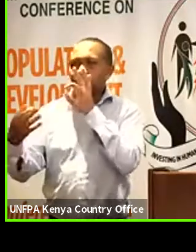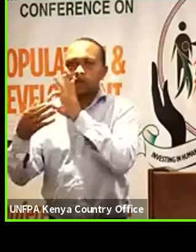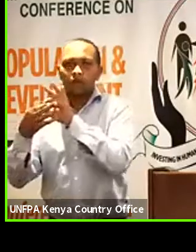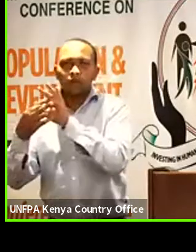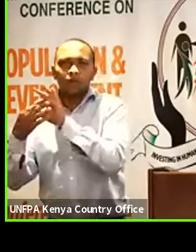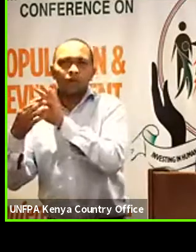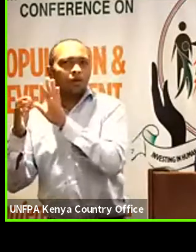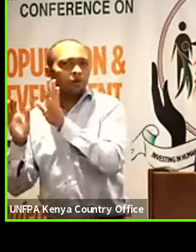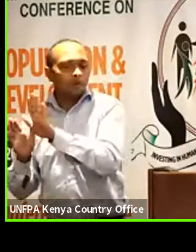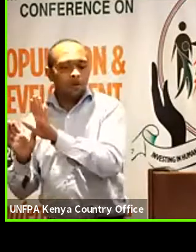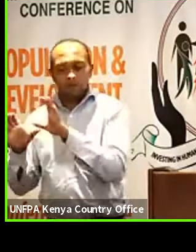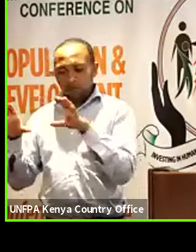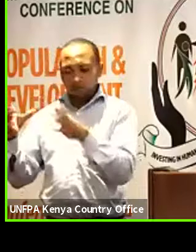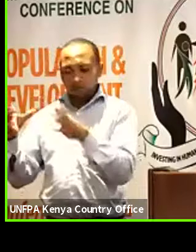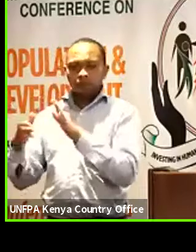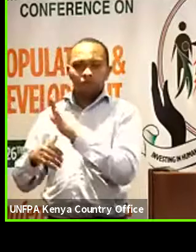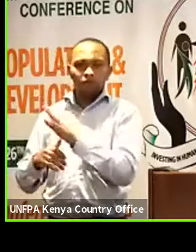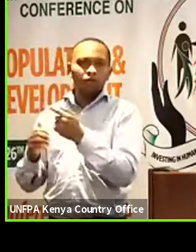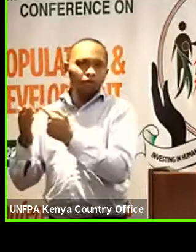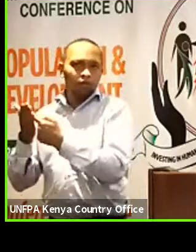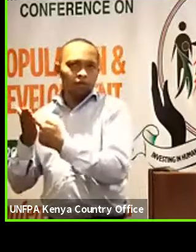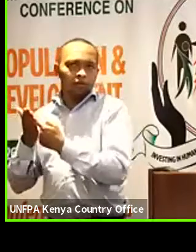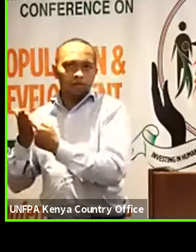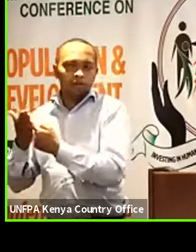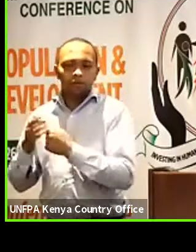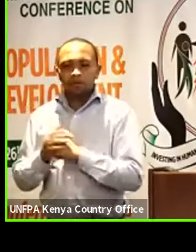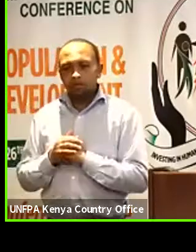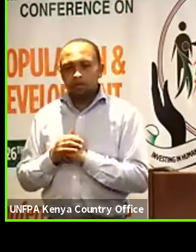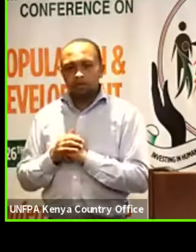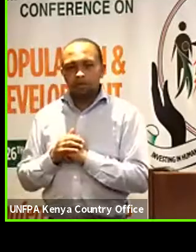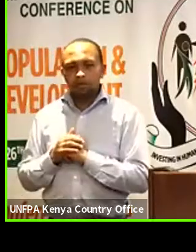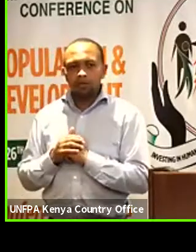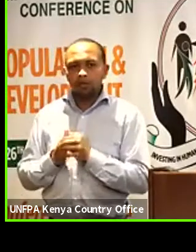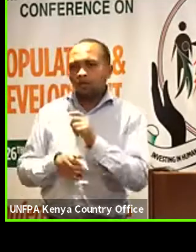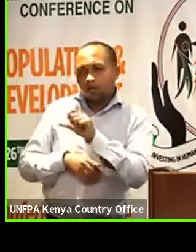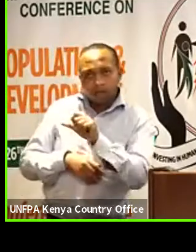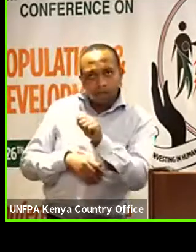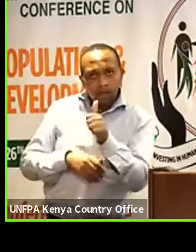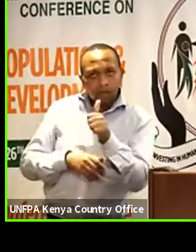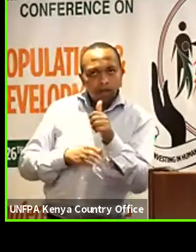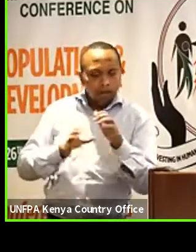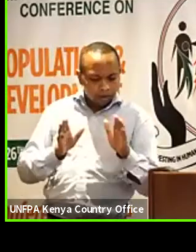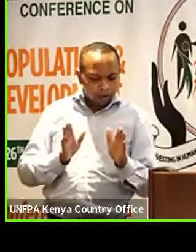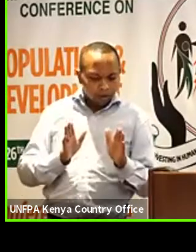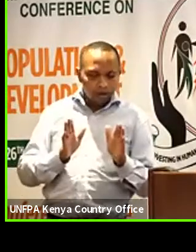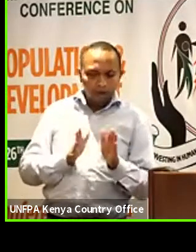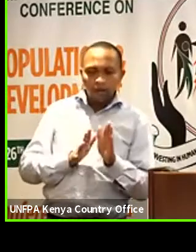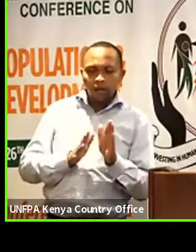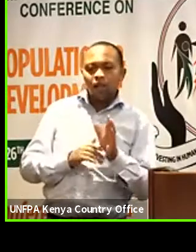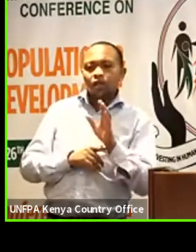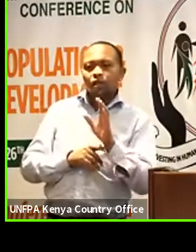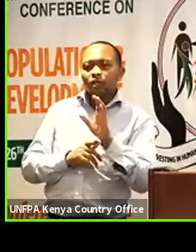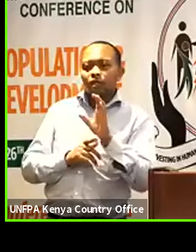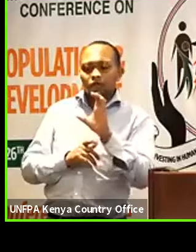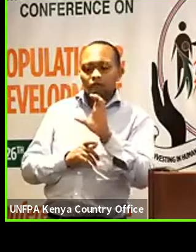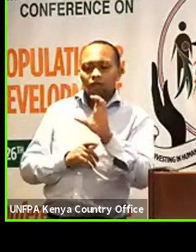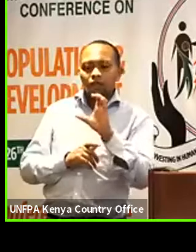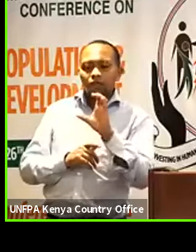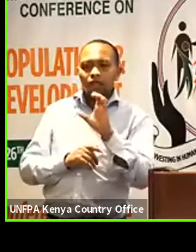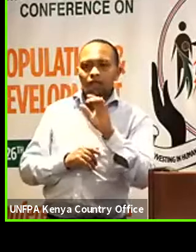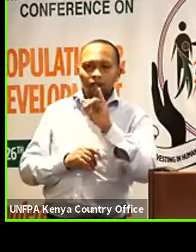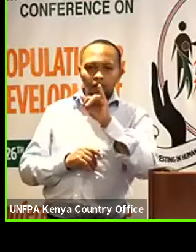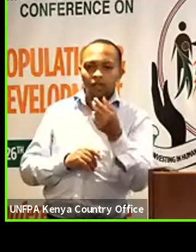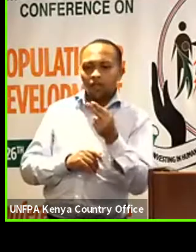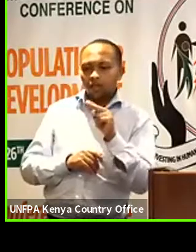panelist, and also you get there for discussion. The other one, which is chaired by Dr. Charles Lange, is the presenters are John